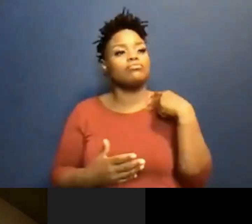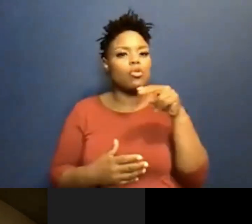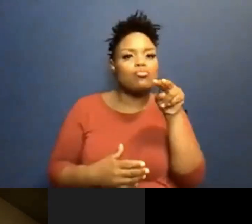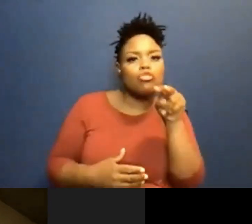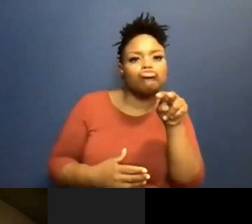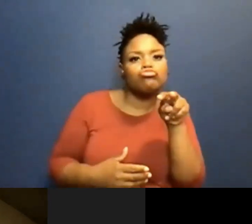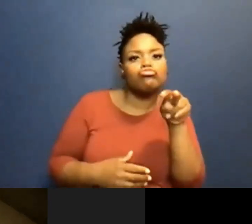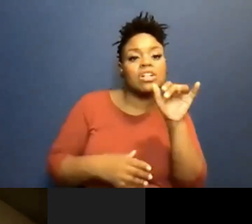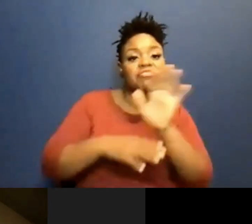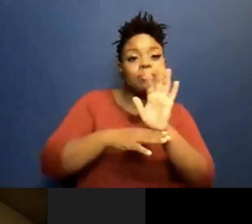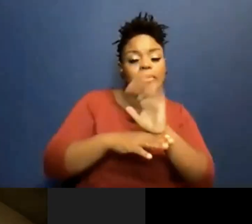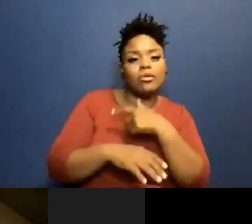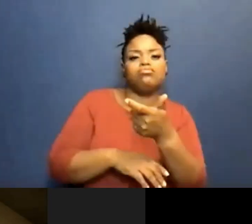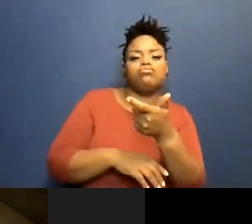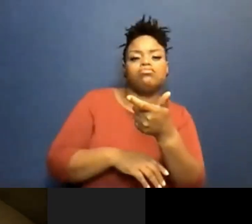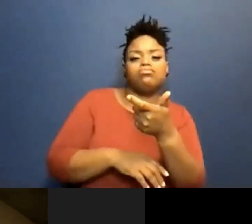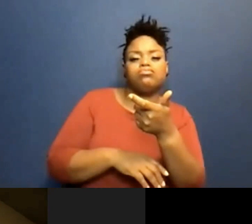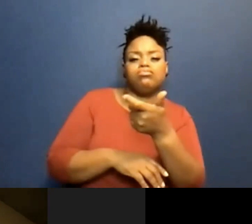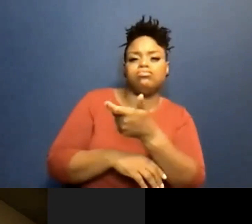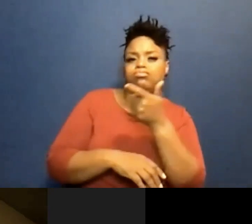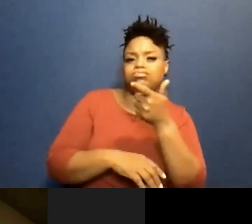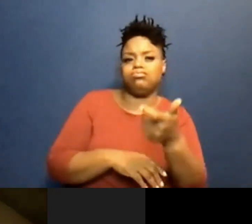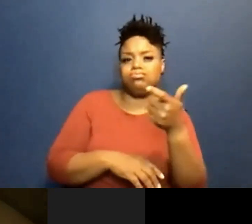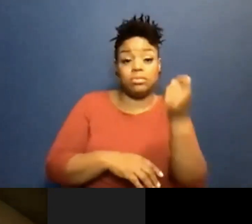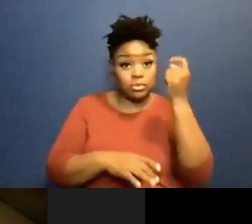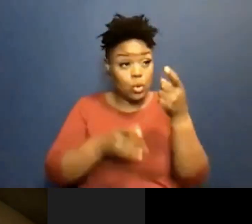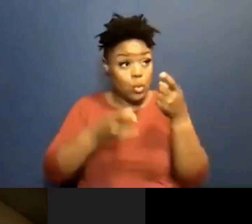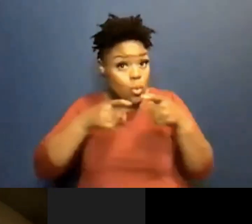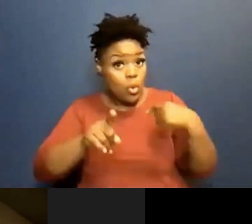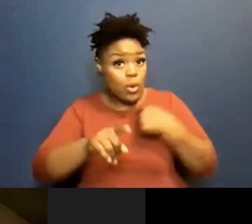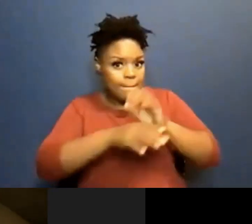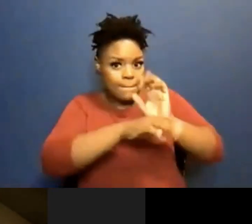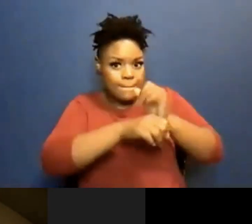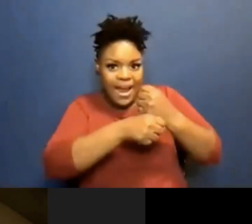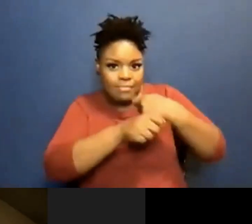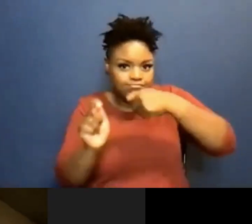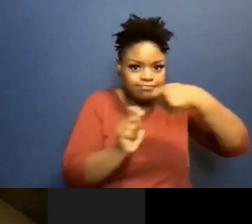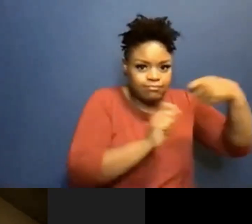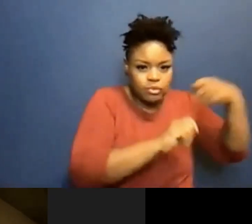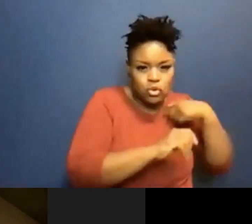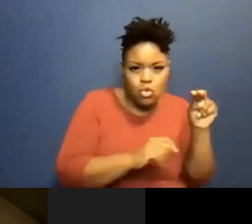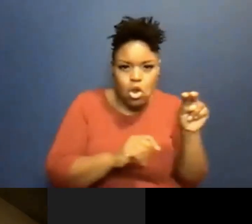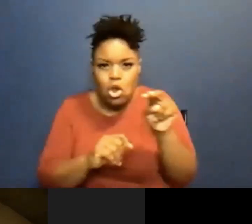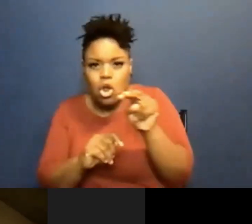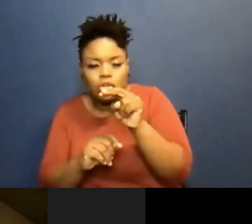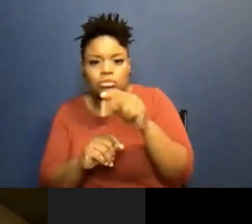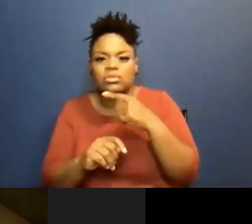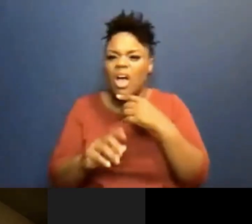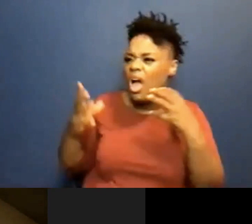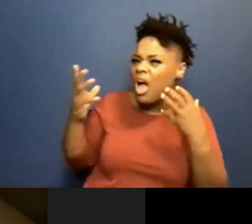final performance work was very cathartic for me, because you don't get to see yourself when you are yourself,